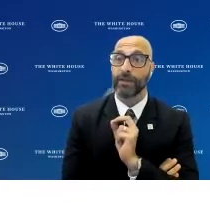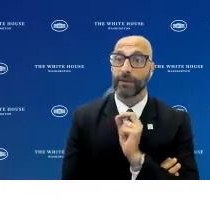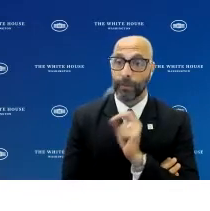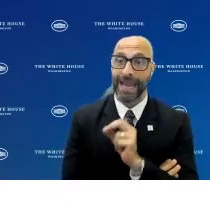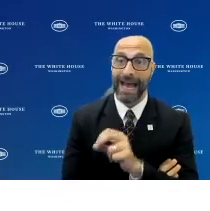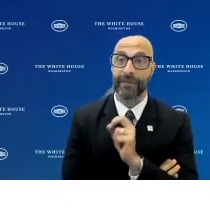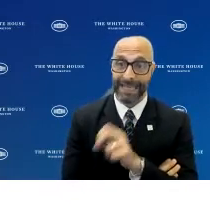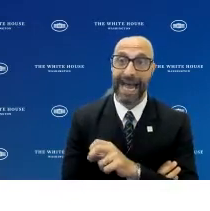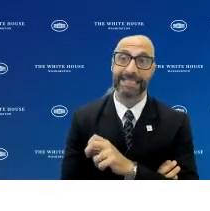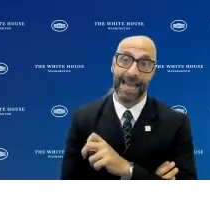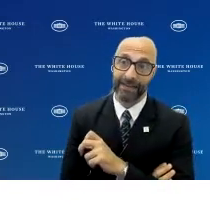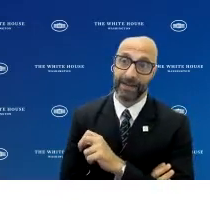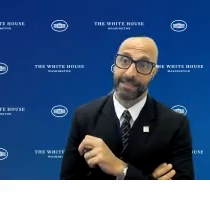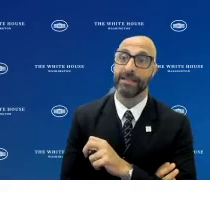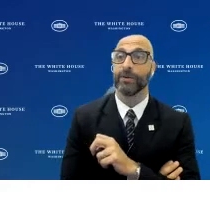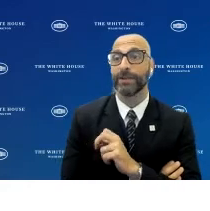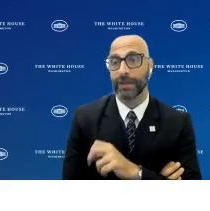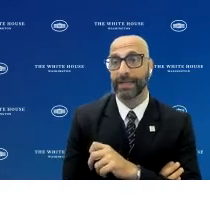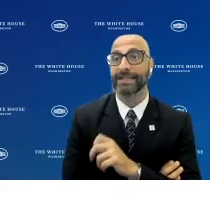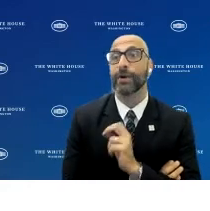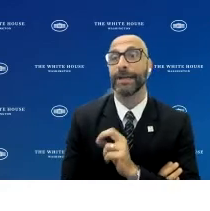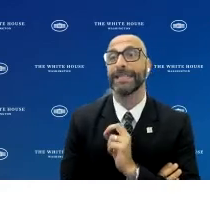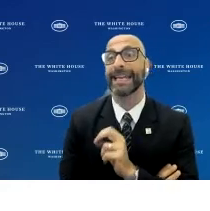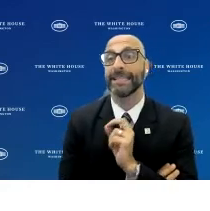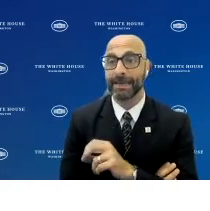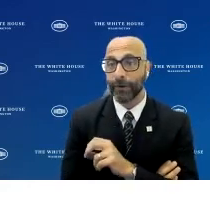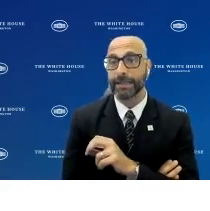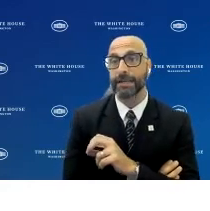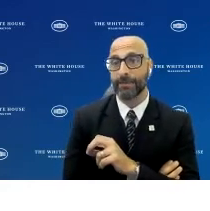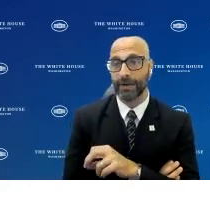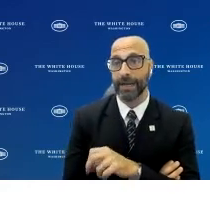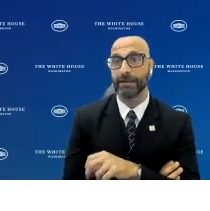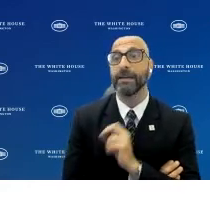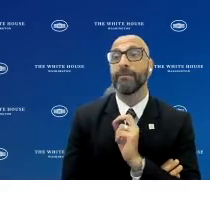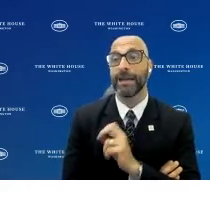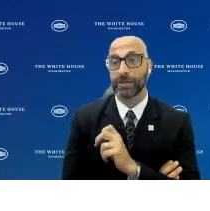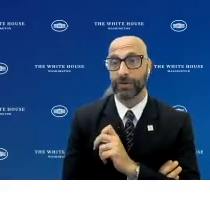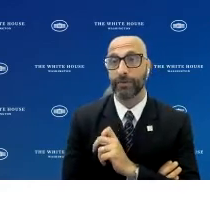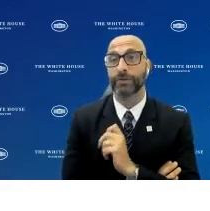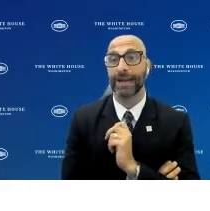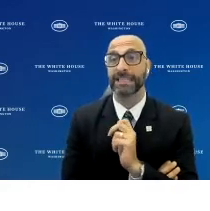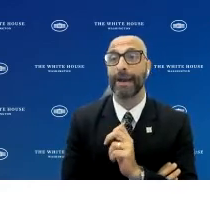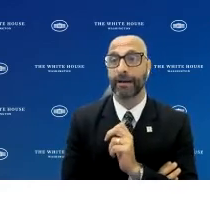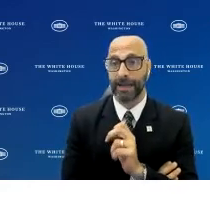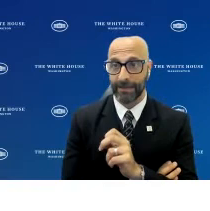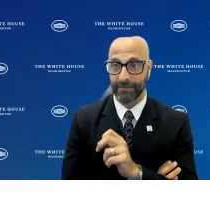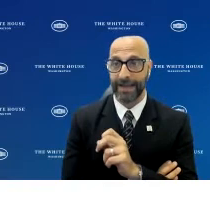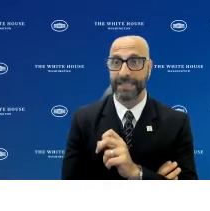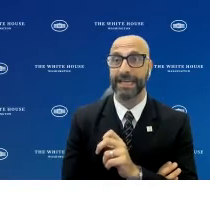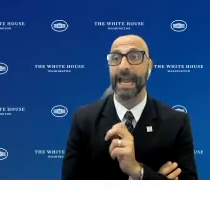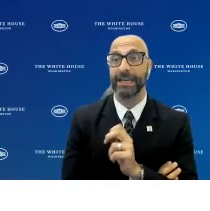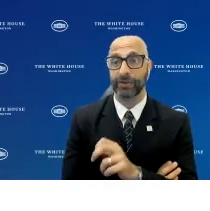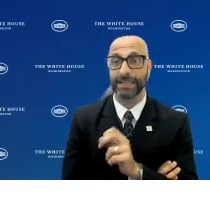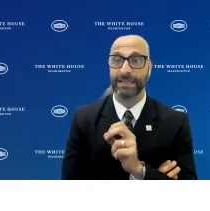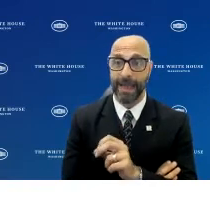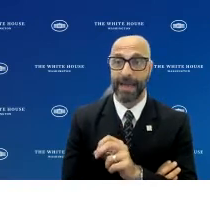So we have a task ahead of us, which is we need to get deeper into the community, make sure that we're transparent about